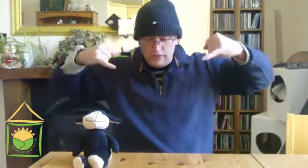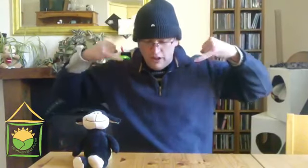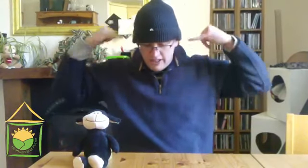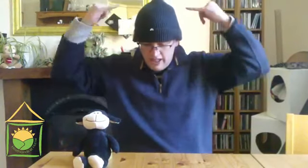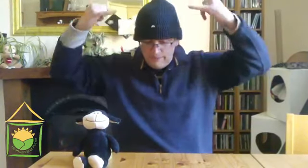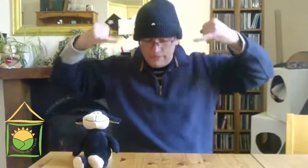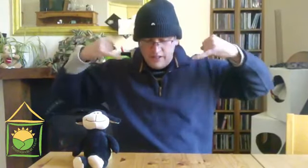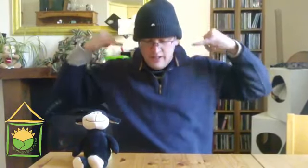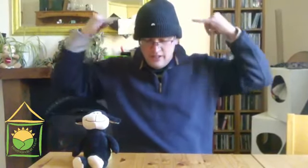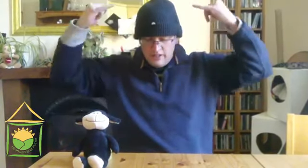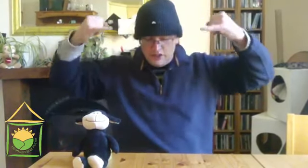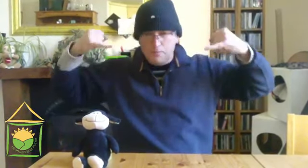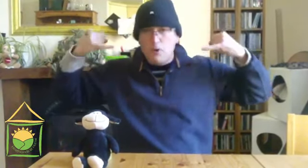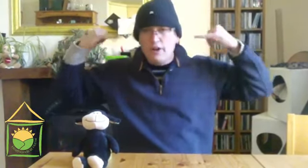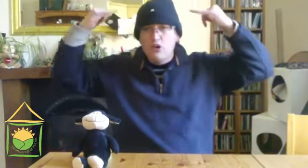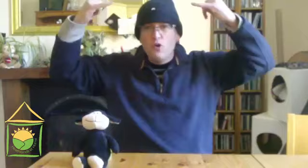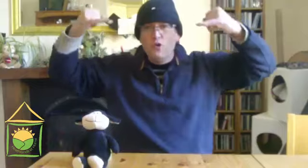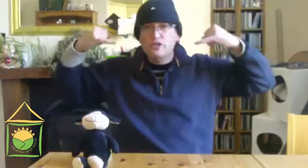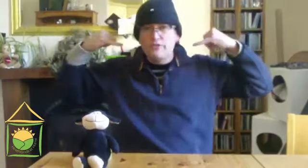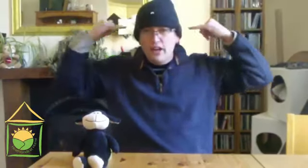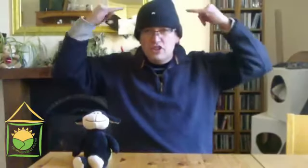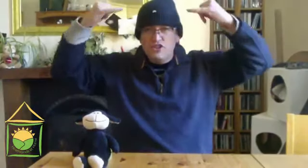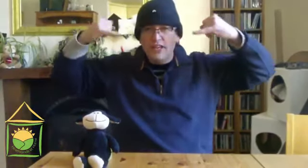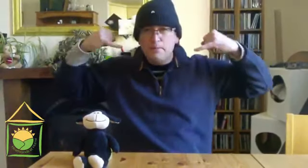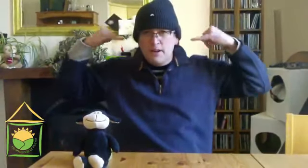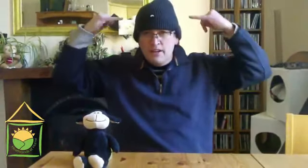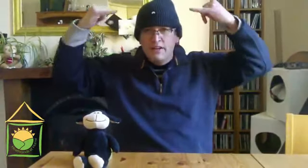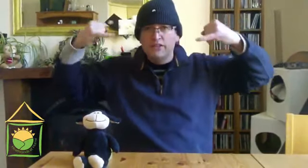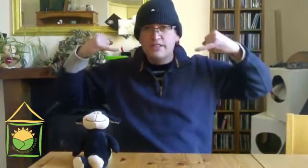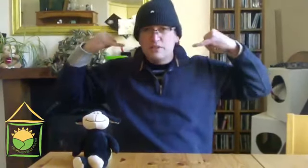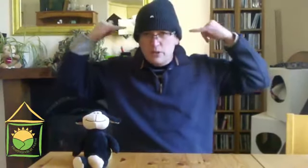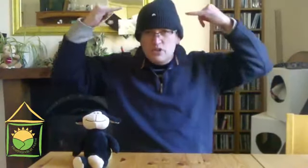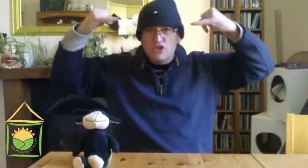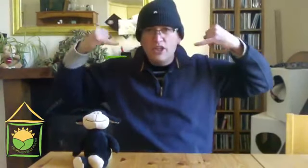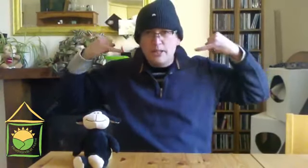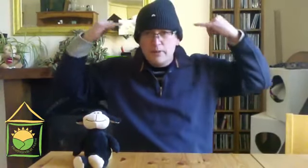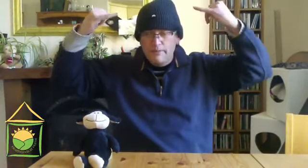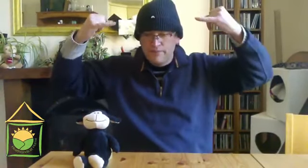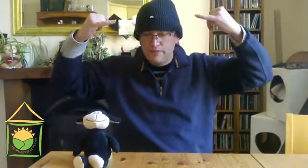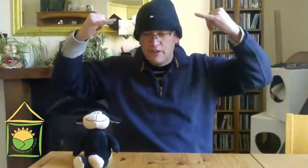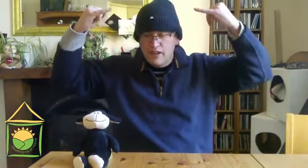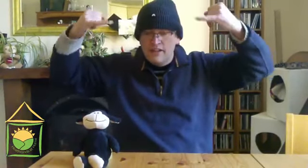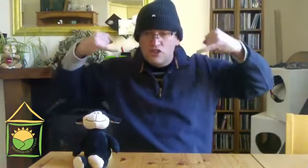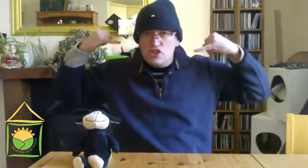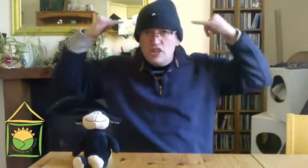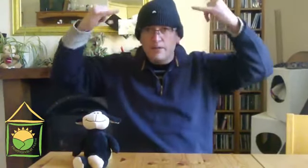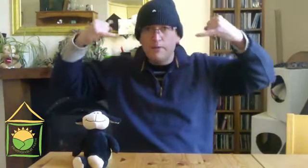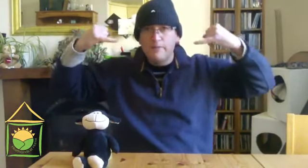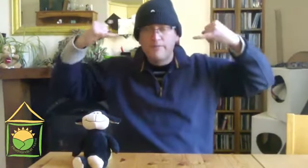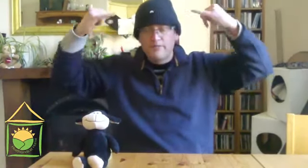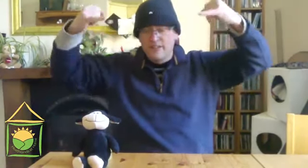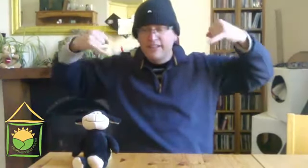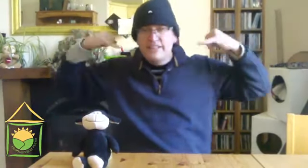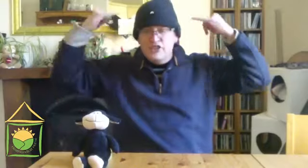like the spiral horns of a sheep. So this one's sheep. Sheep.